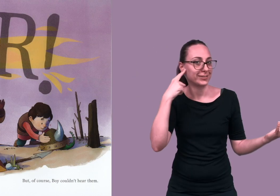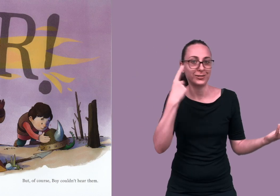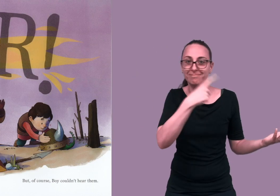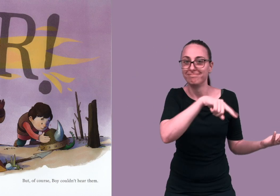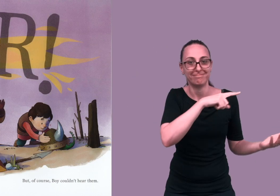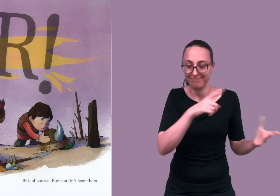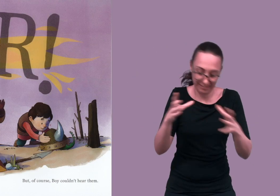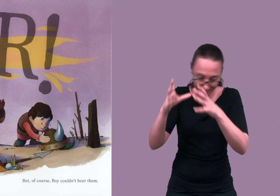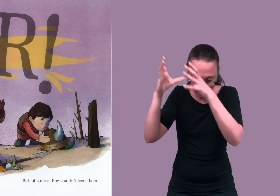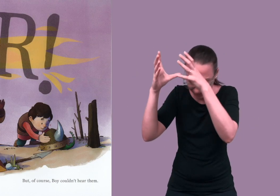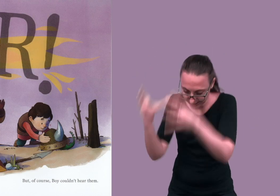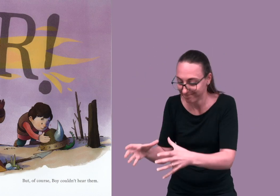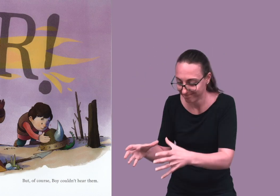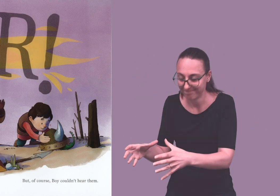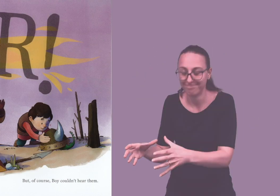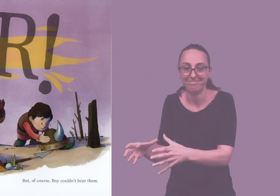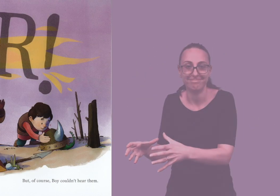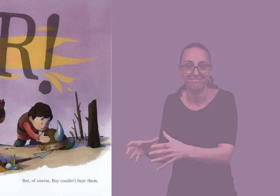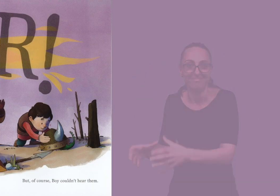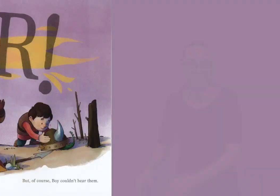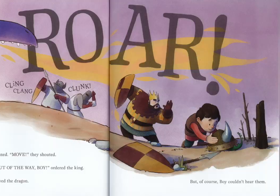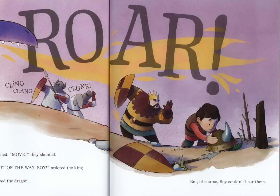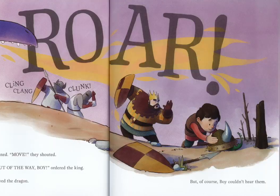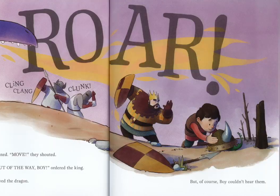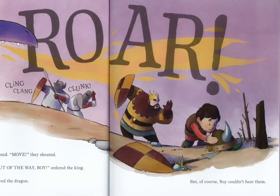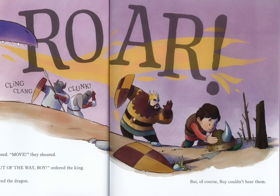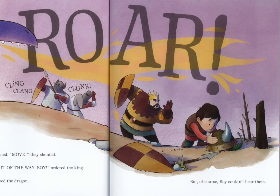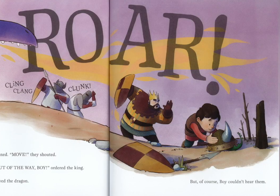But of course, Boy couldn't hear them.